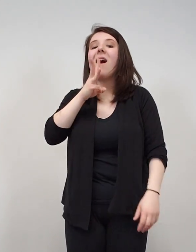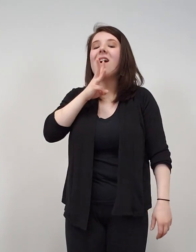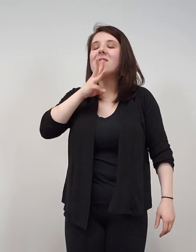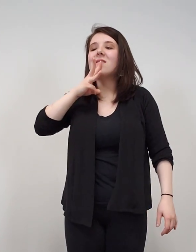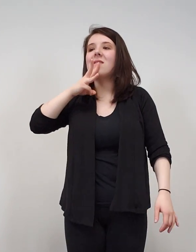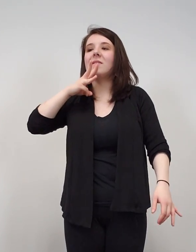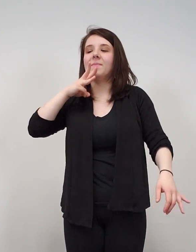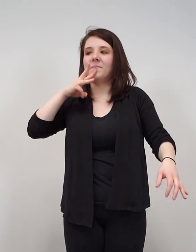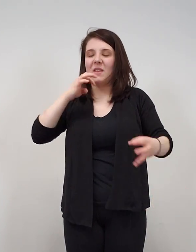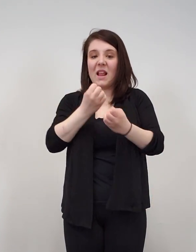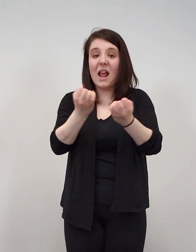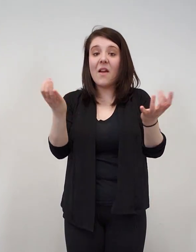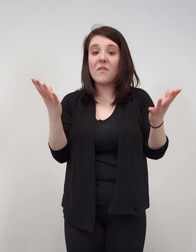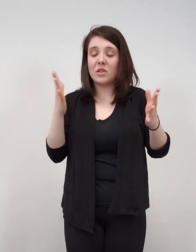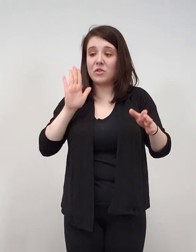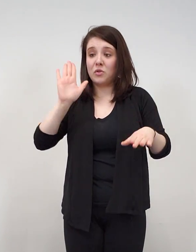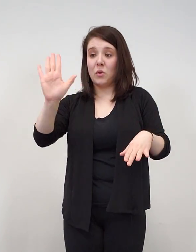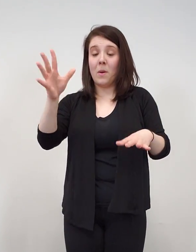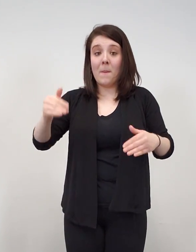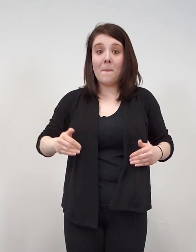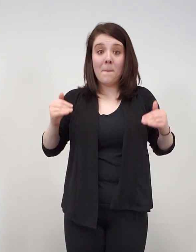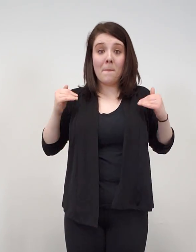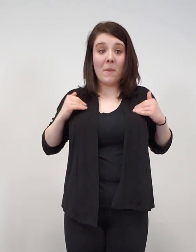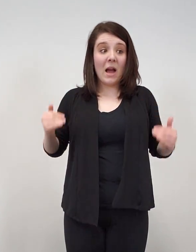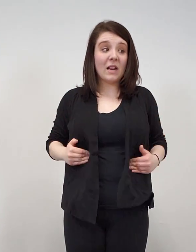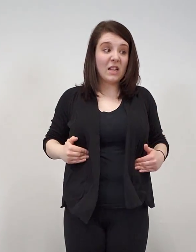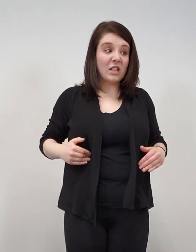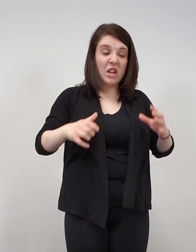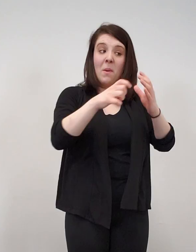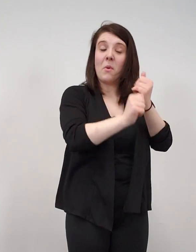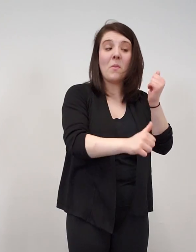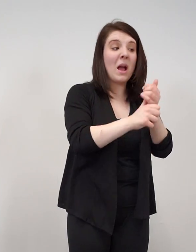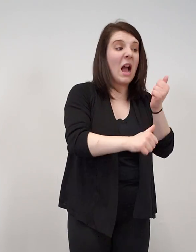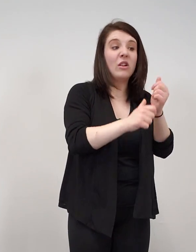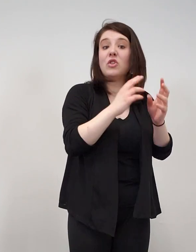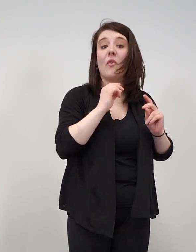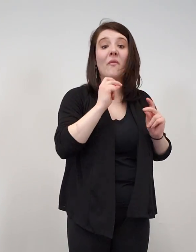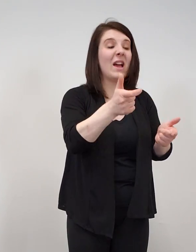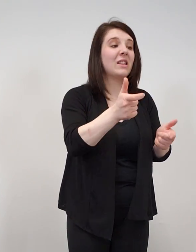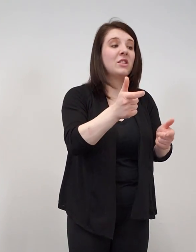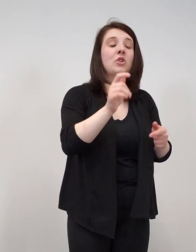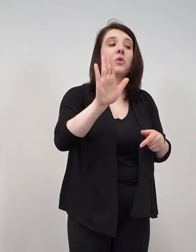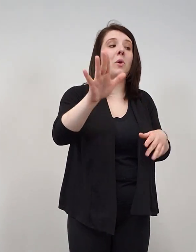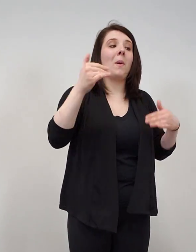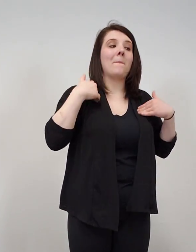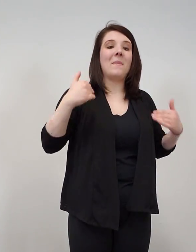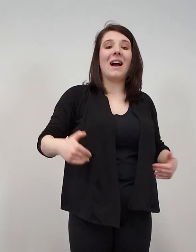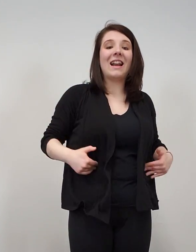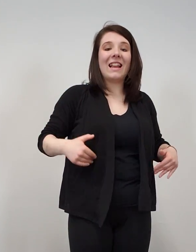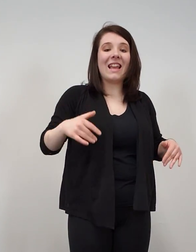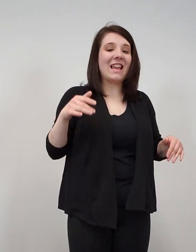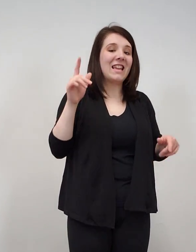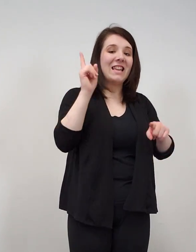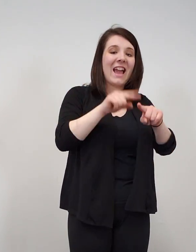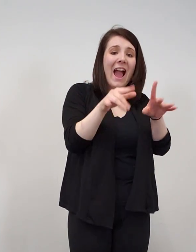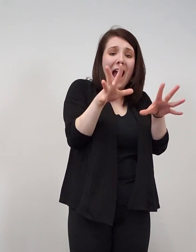that it is gone before you can absorb it. Those are all, that's a big picture overview of